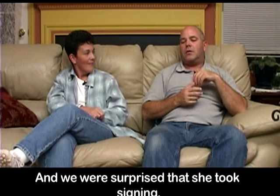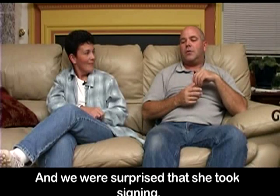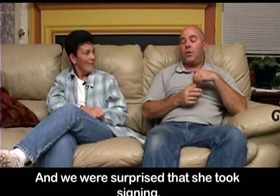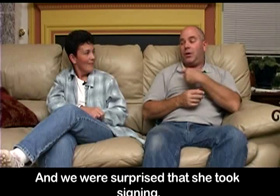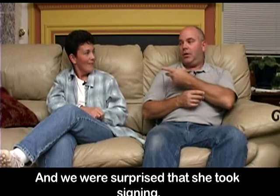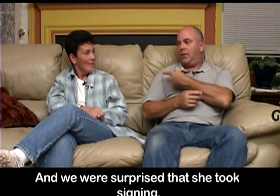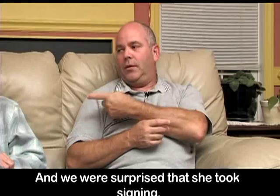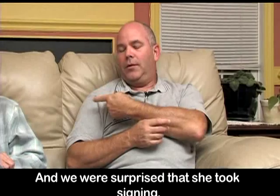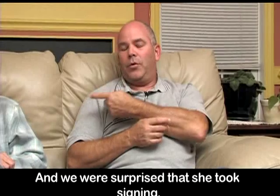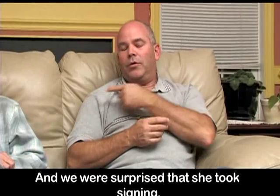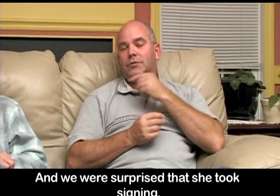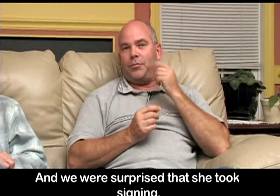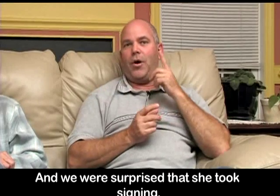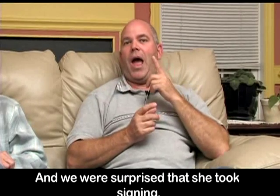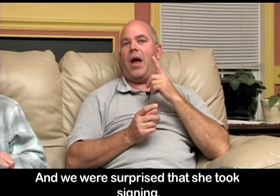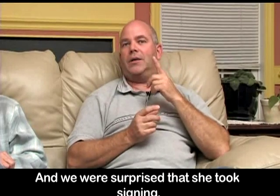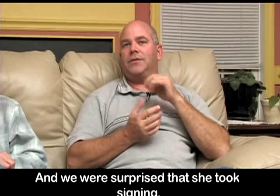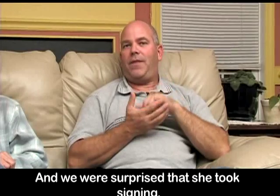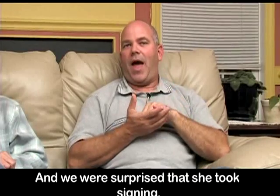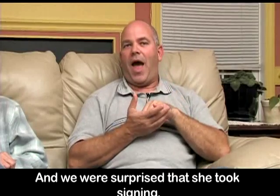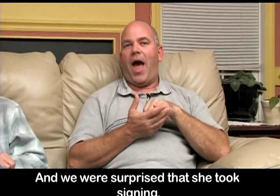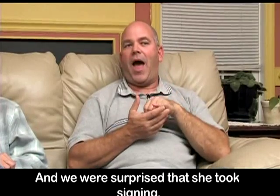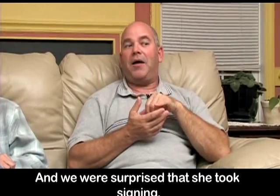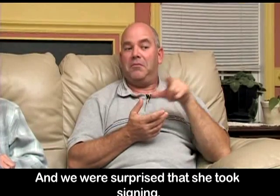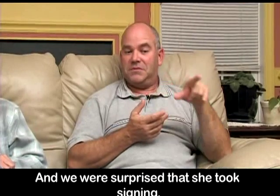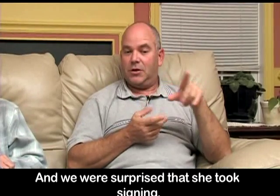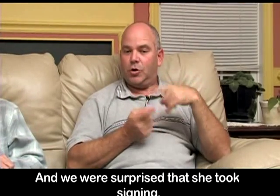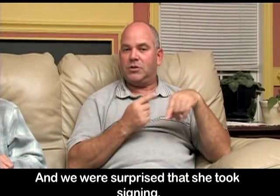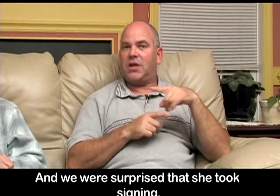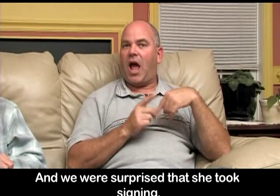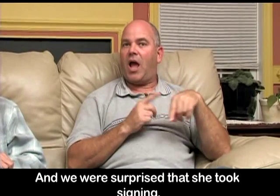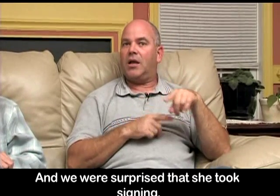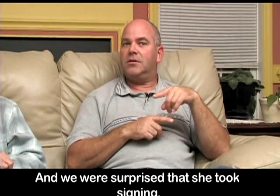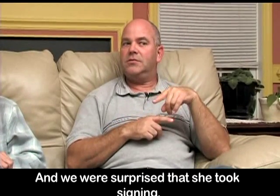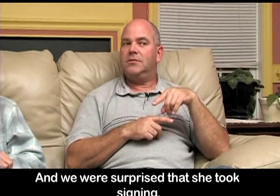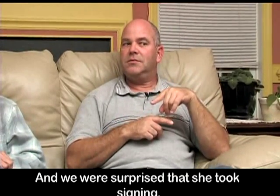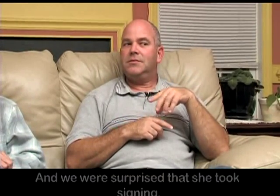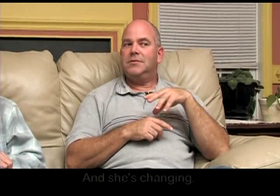We were surprised that she took dining.